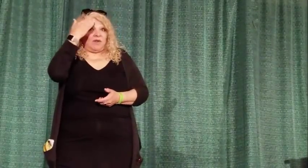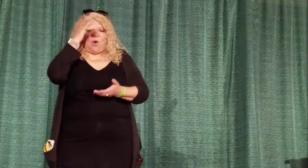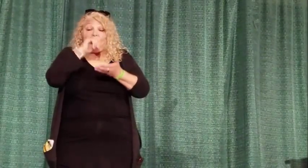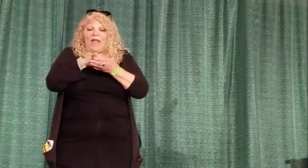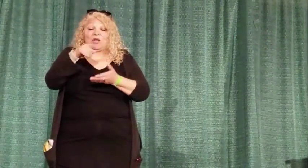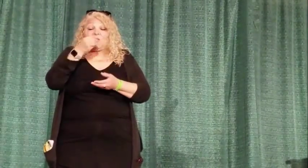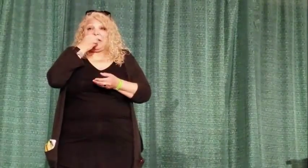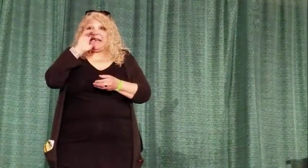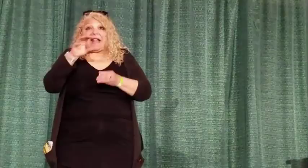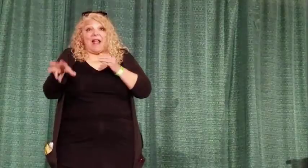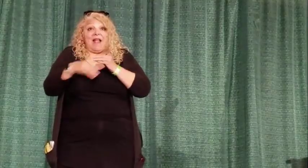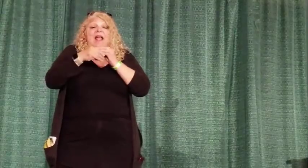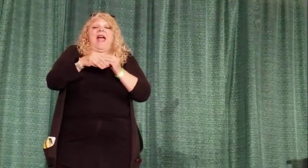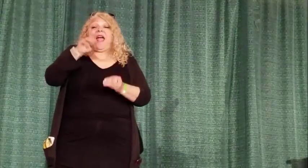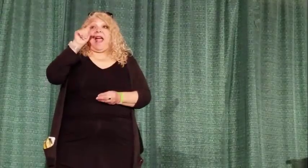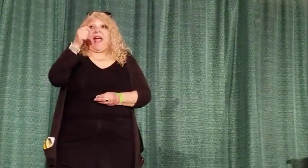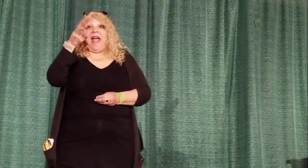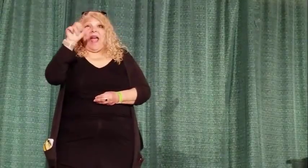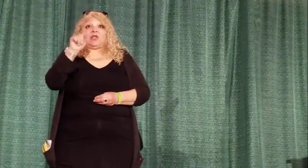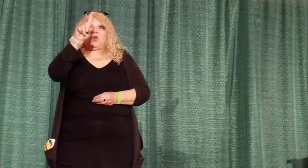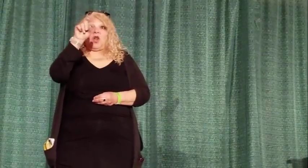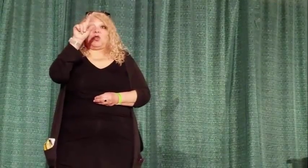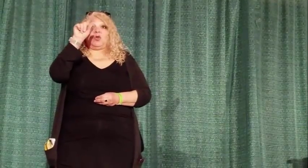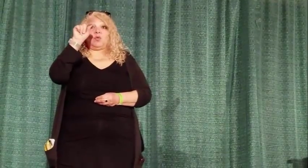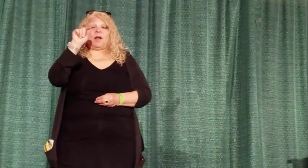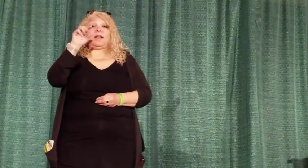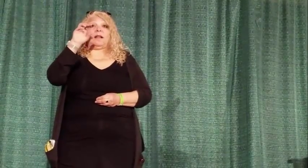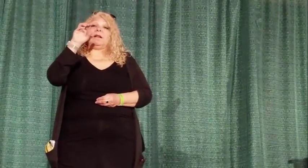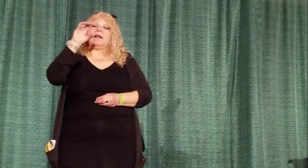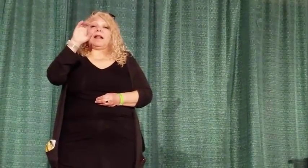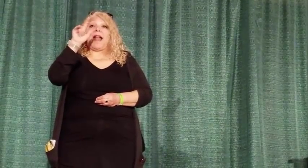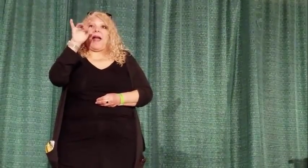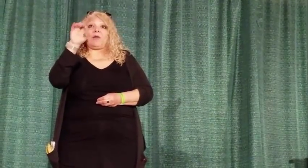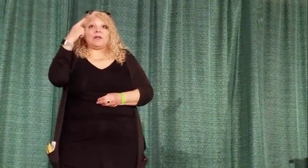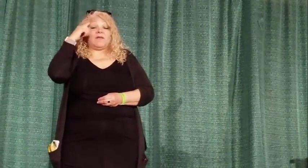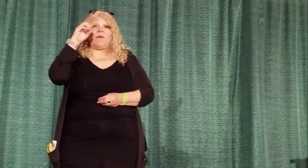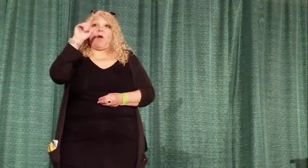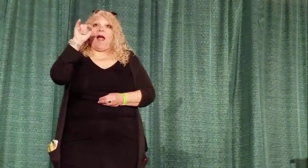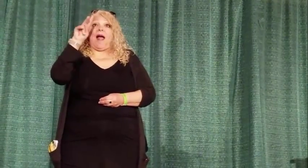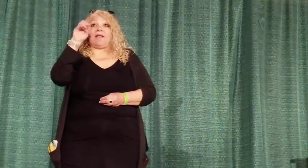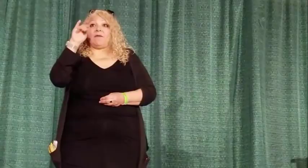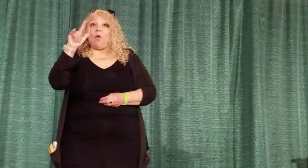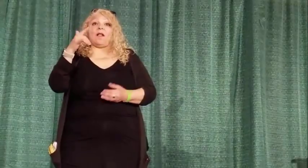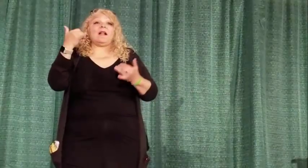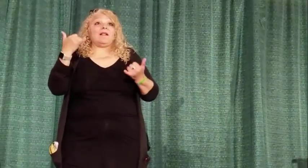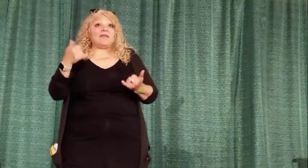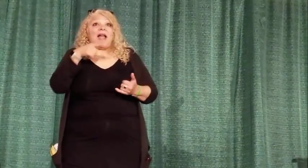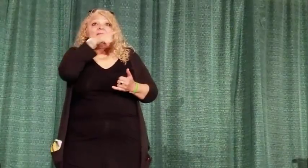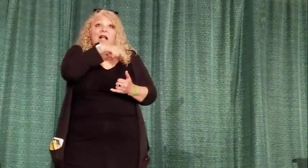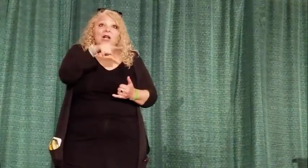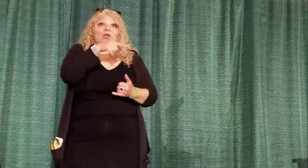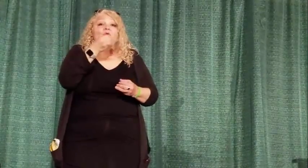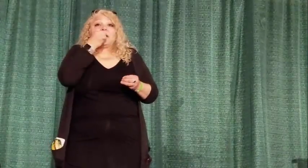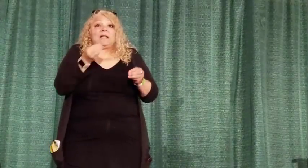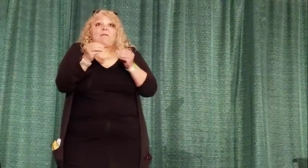calories. Now you wouldn't have only had 120 calories extra, but the oil mixed with the foods would cause you to have eaten 100